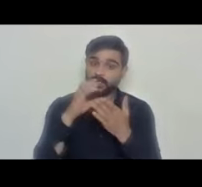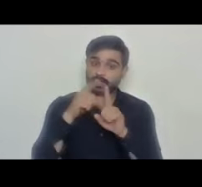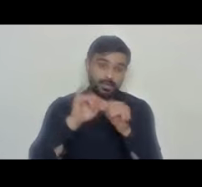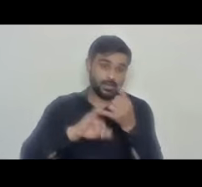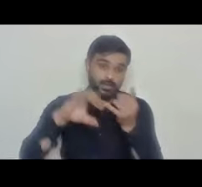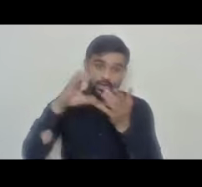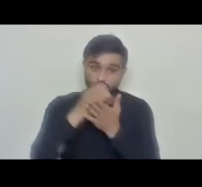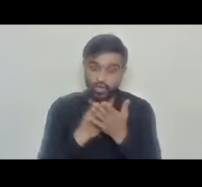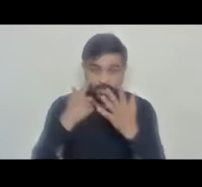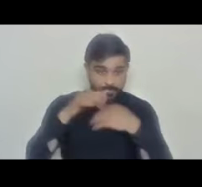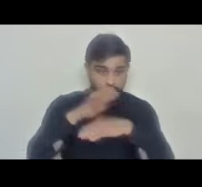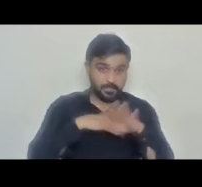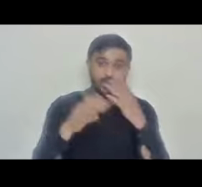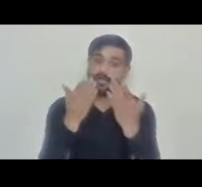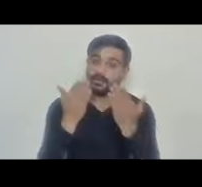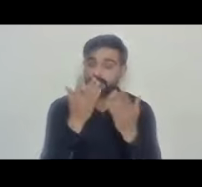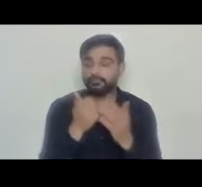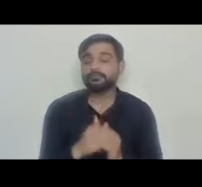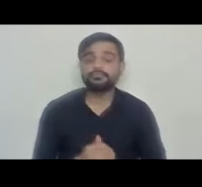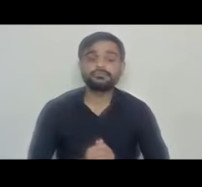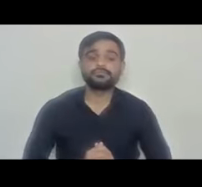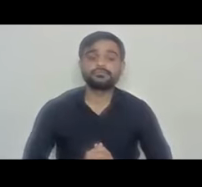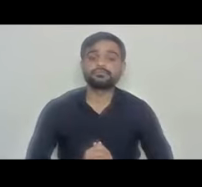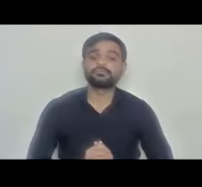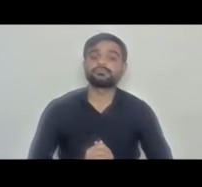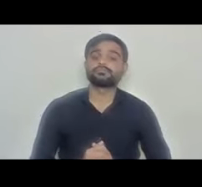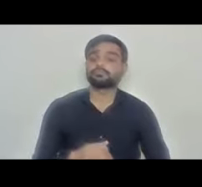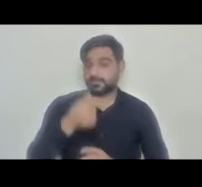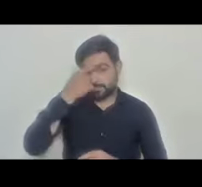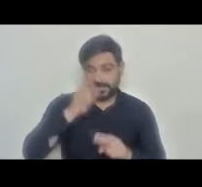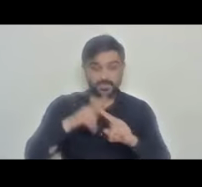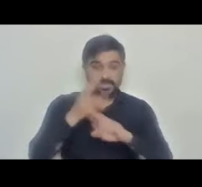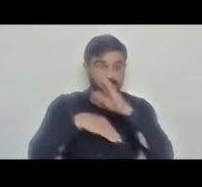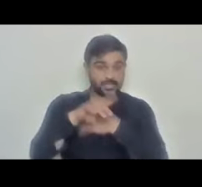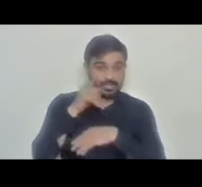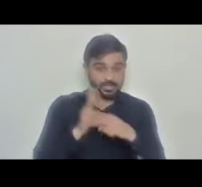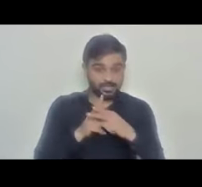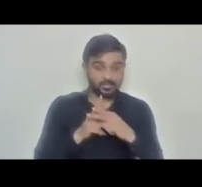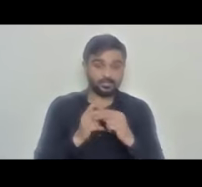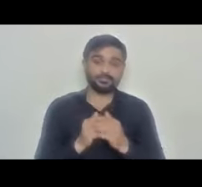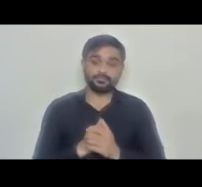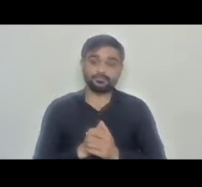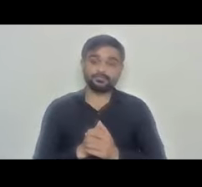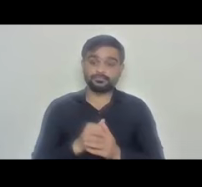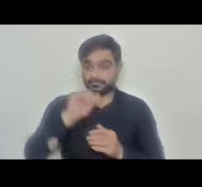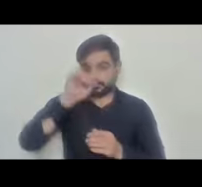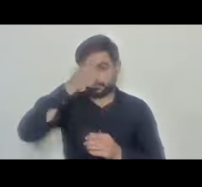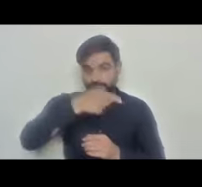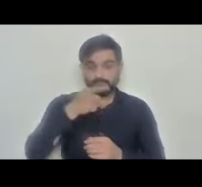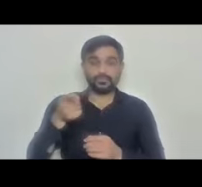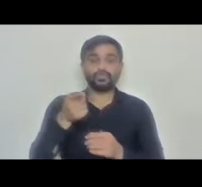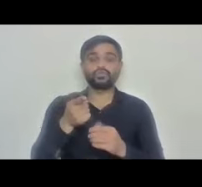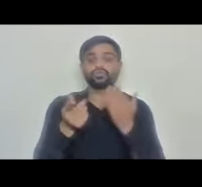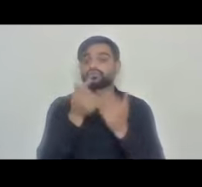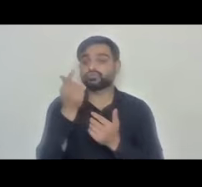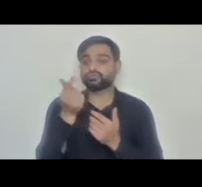analysis on maybe uh, the issue of disability in India,